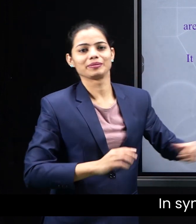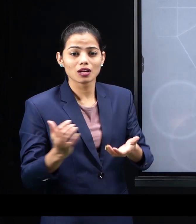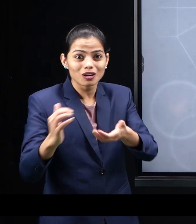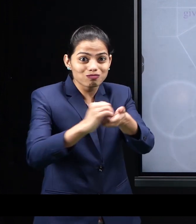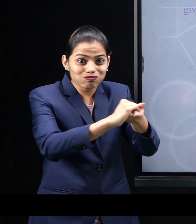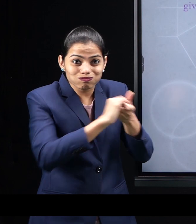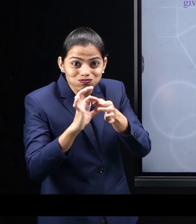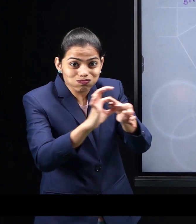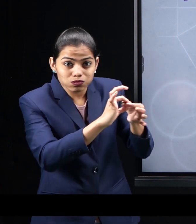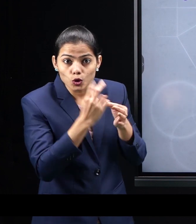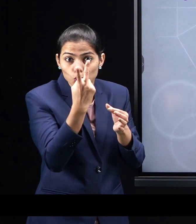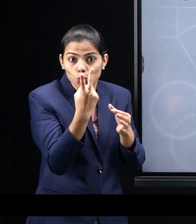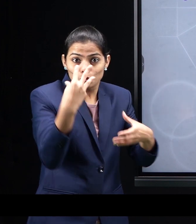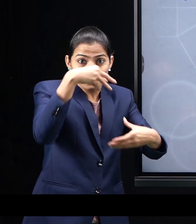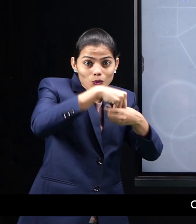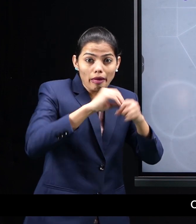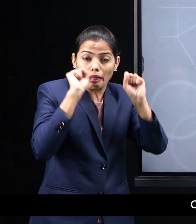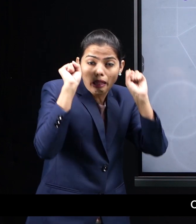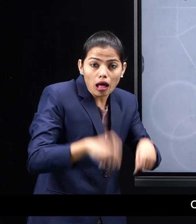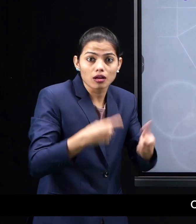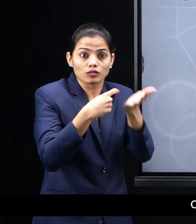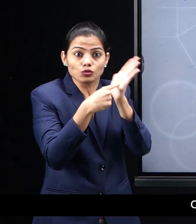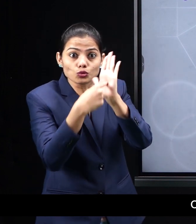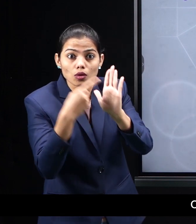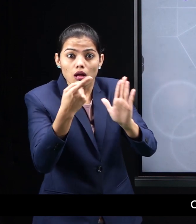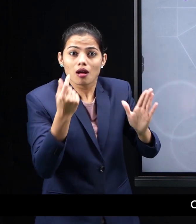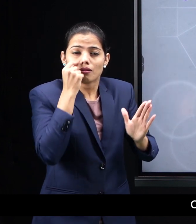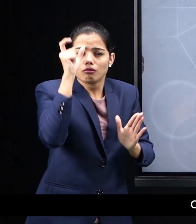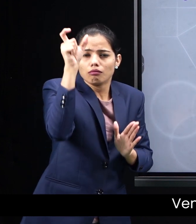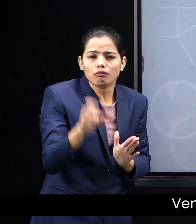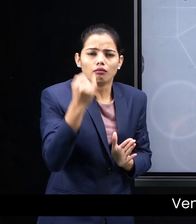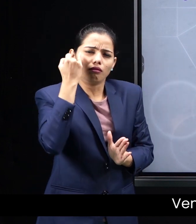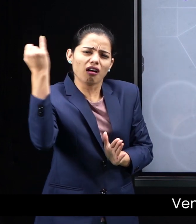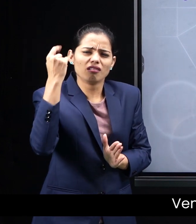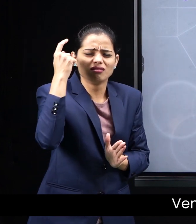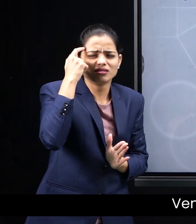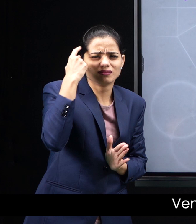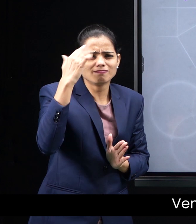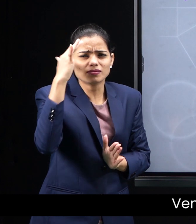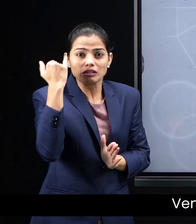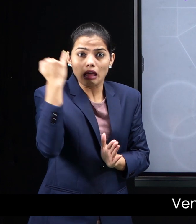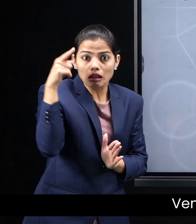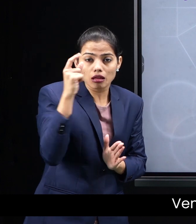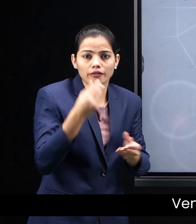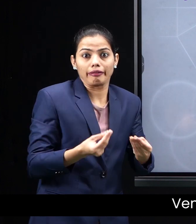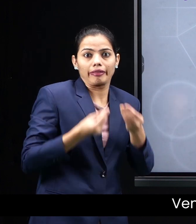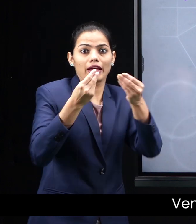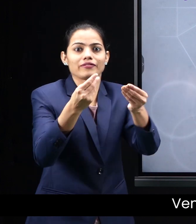The union of two sets can be represented by a Venn diagram as given below.